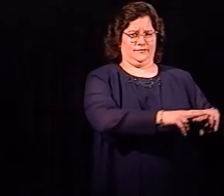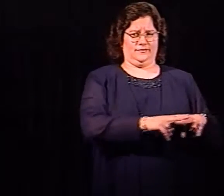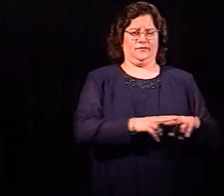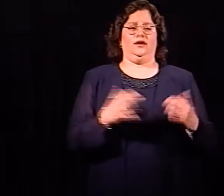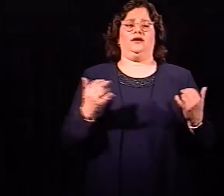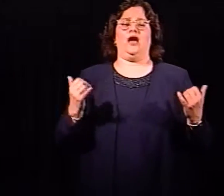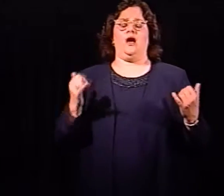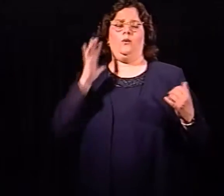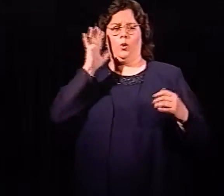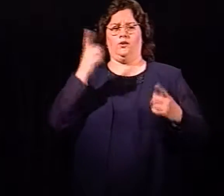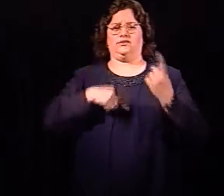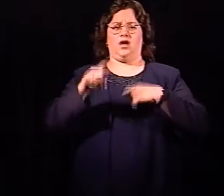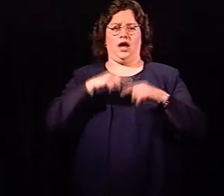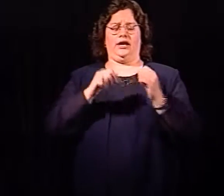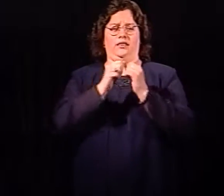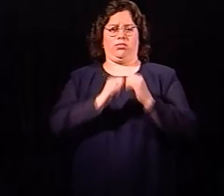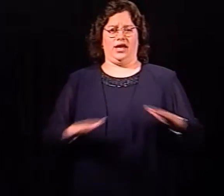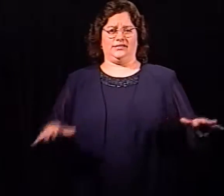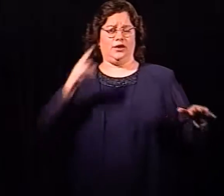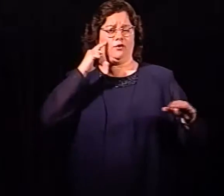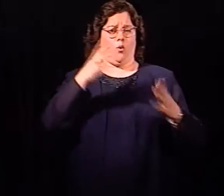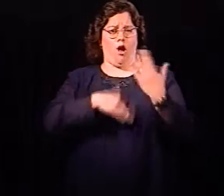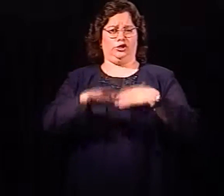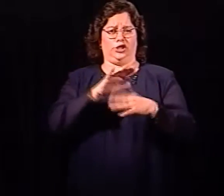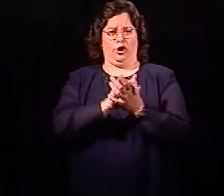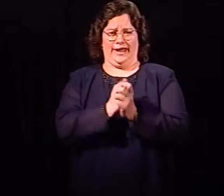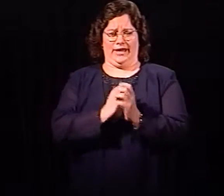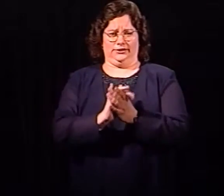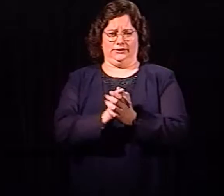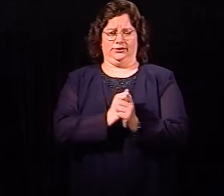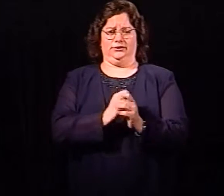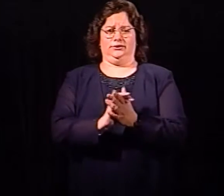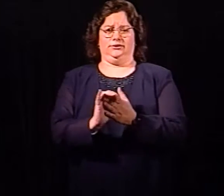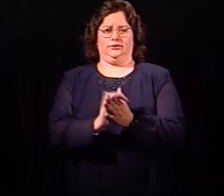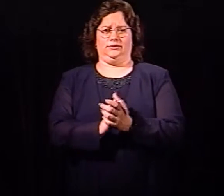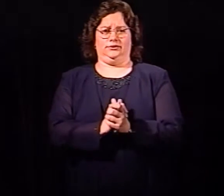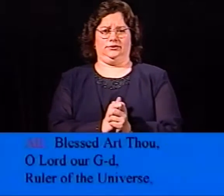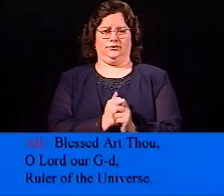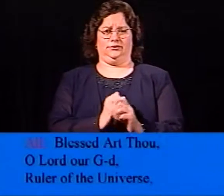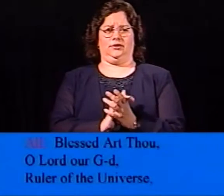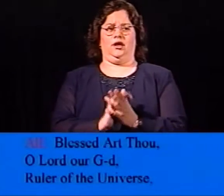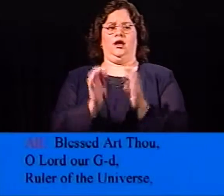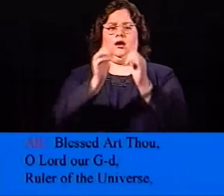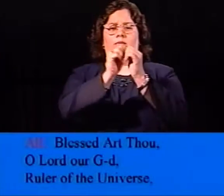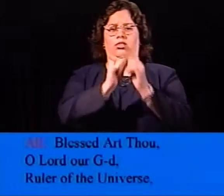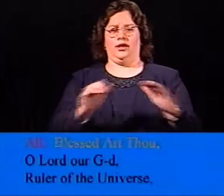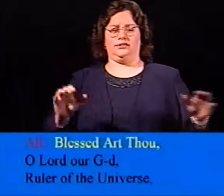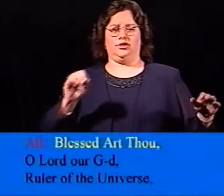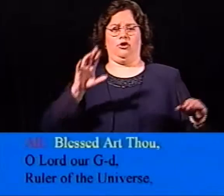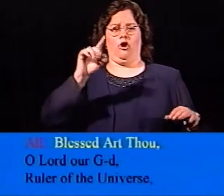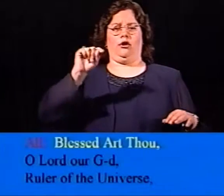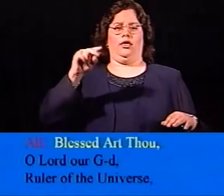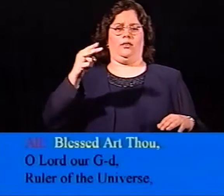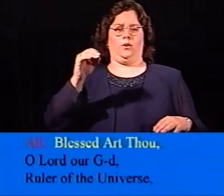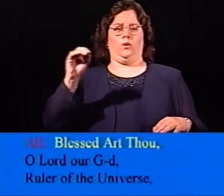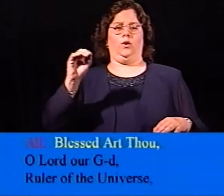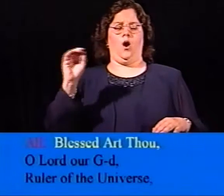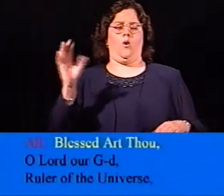We will now say the blessing for the washing of hands. Blessed art thou, O Lord, our